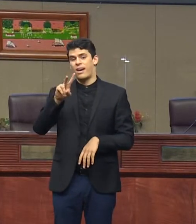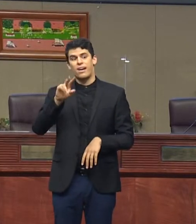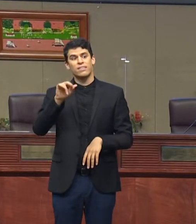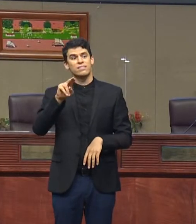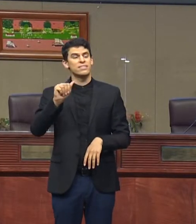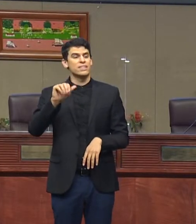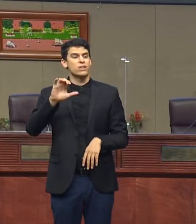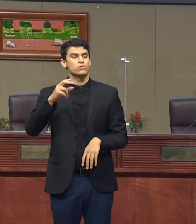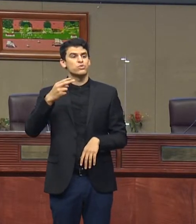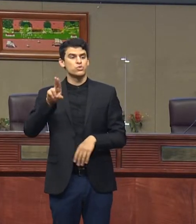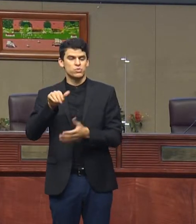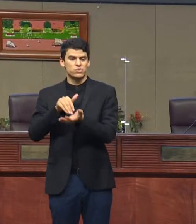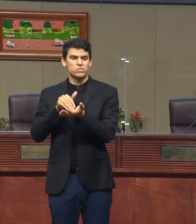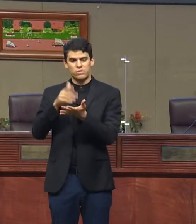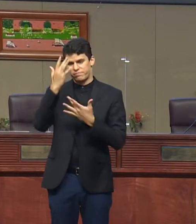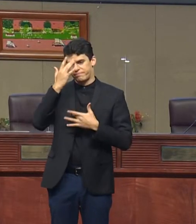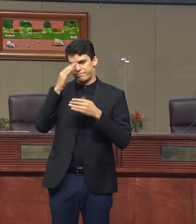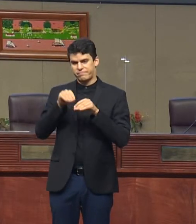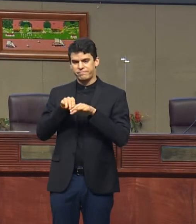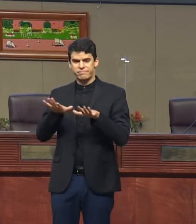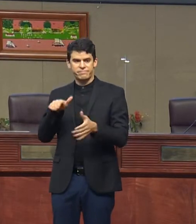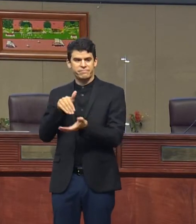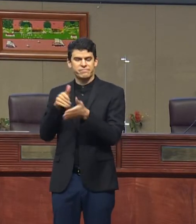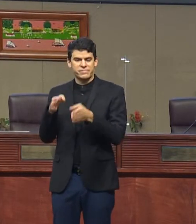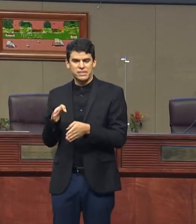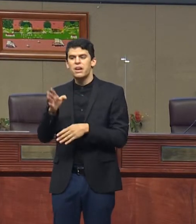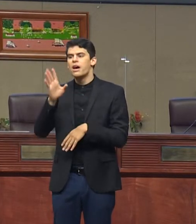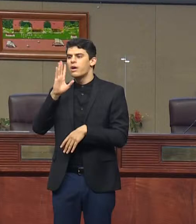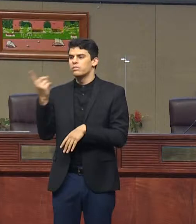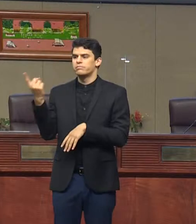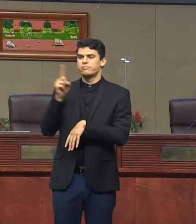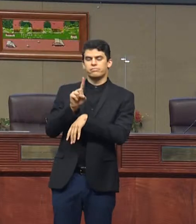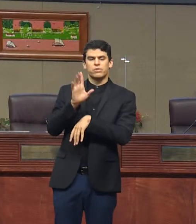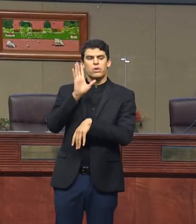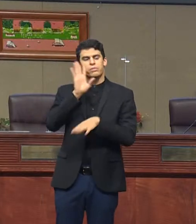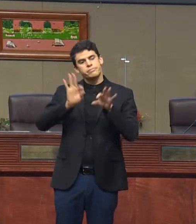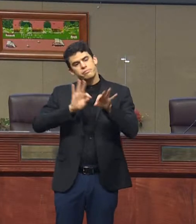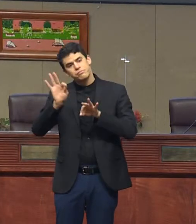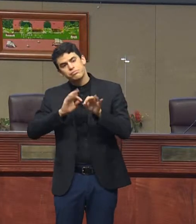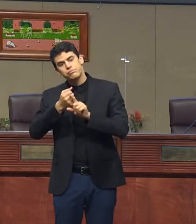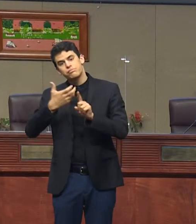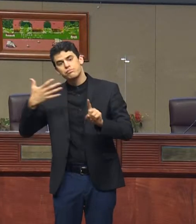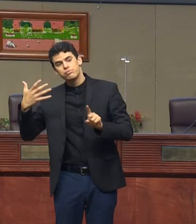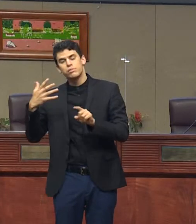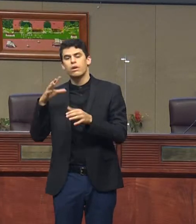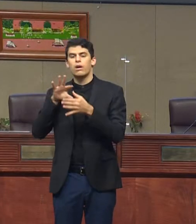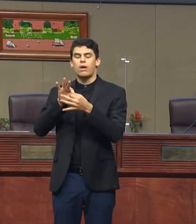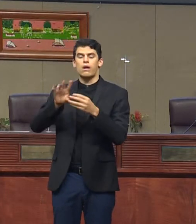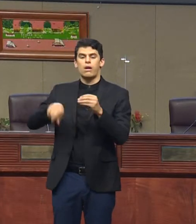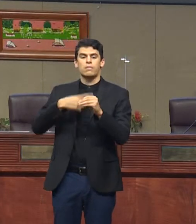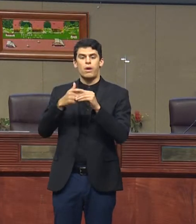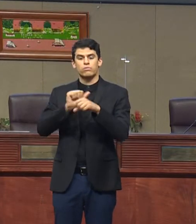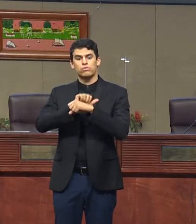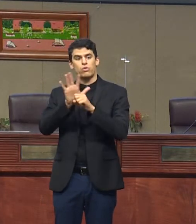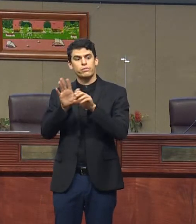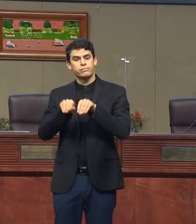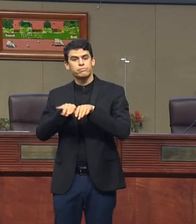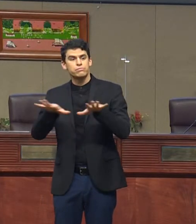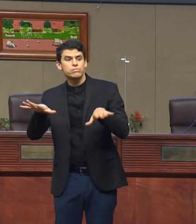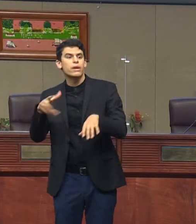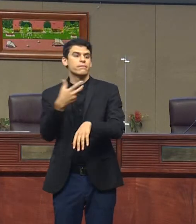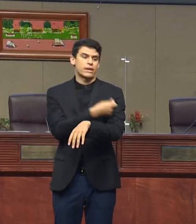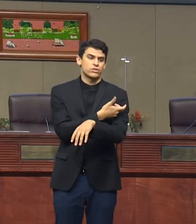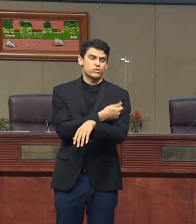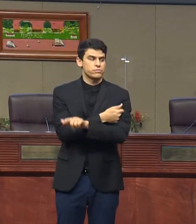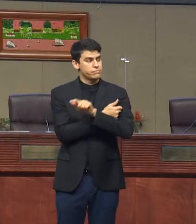Health in Orange County is also here to discuss important details regarding infection rates and state vaccinations. We'll start with the